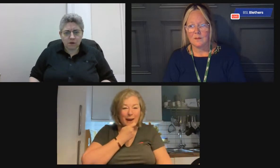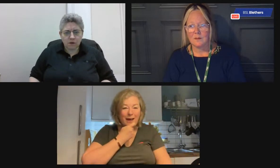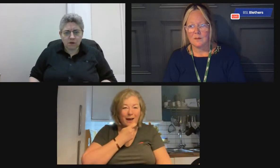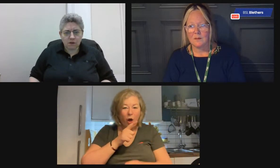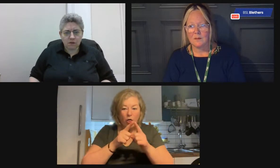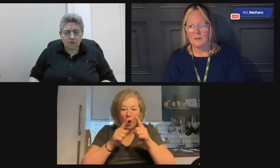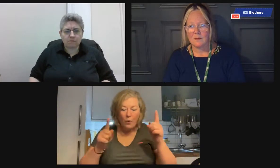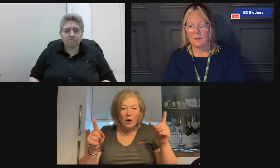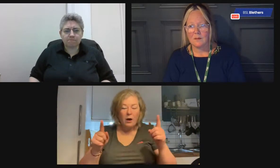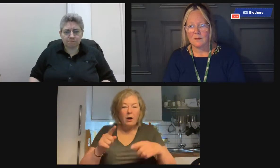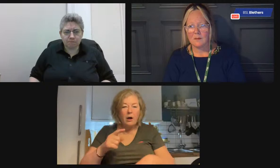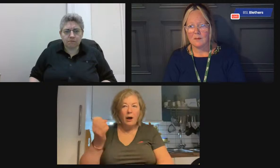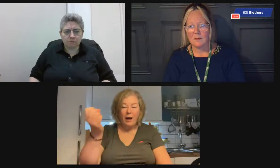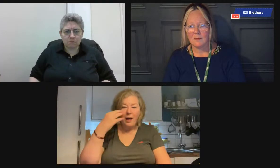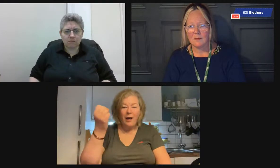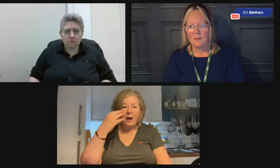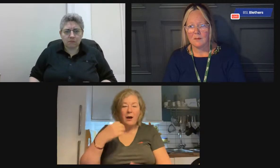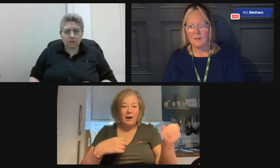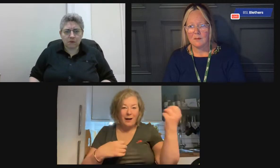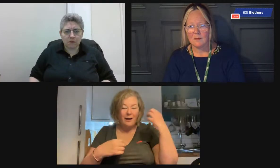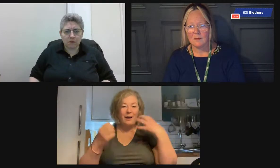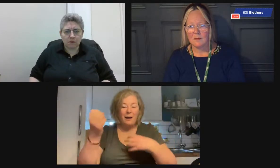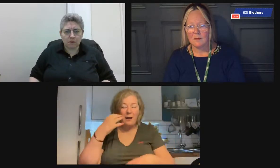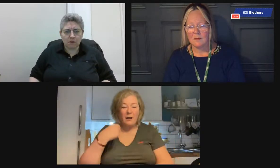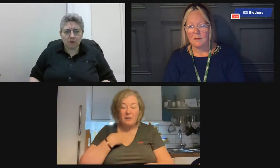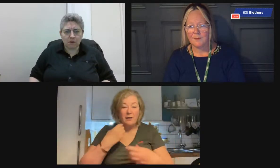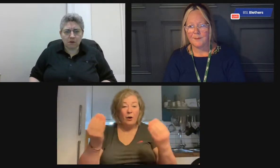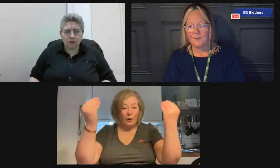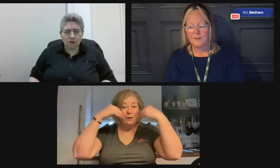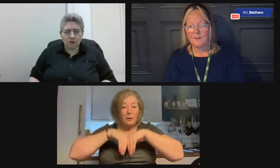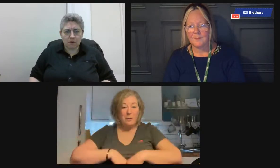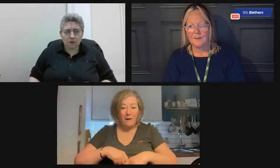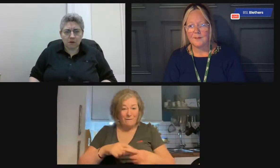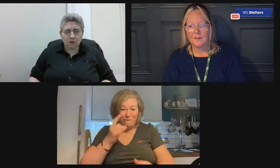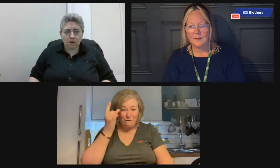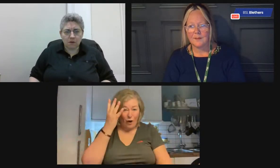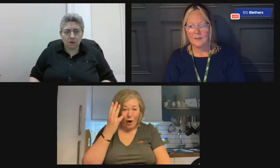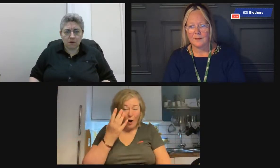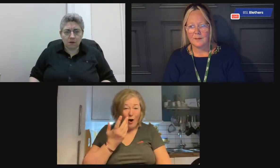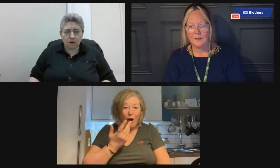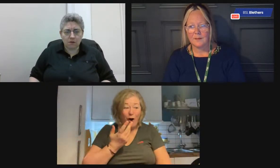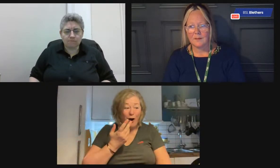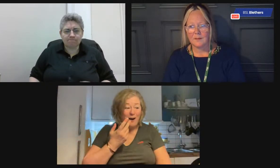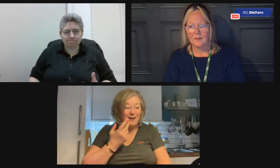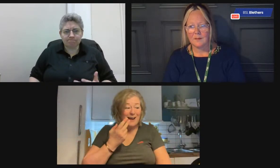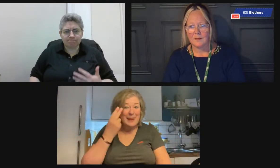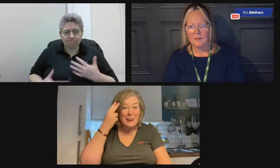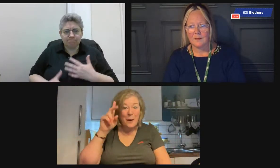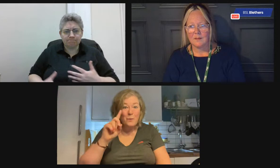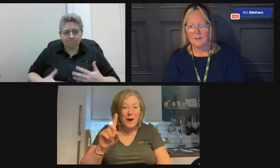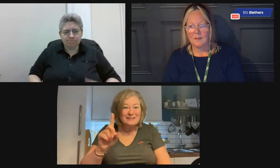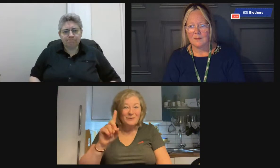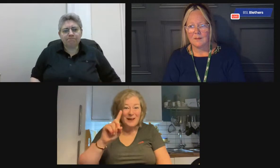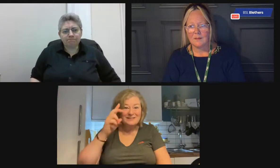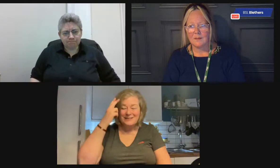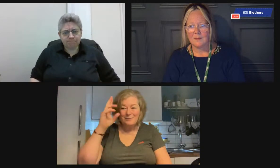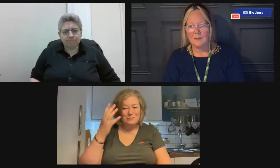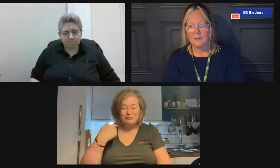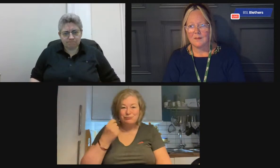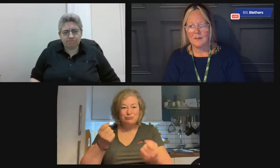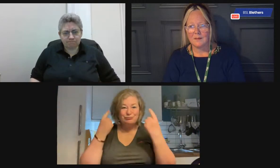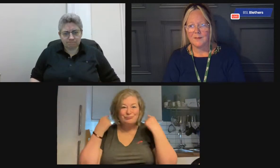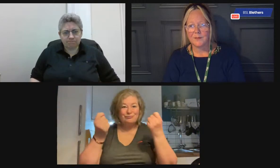is BSL, and there was lots of these big words, and it was all in English. And also, a lot